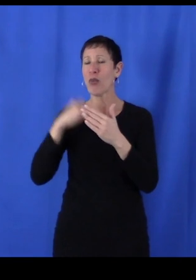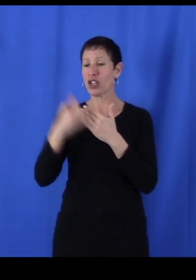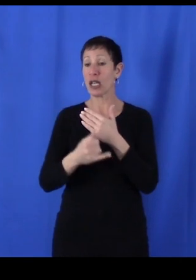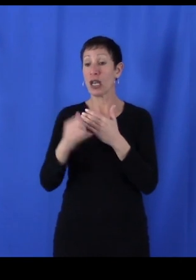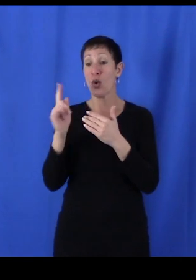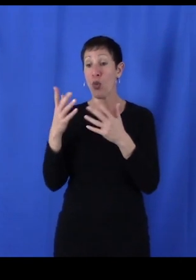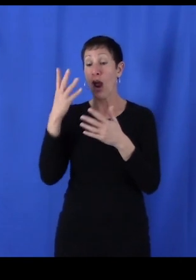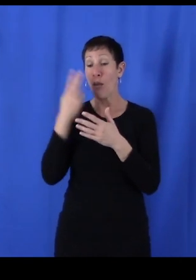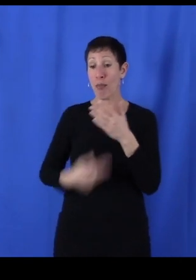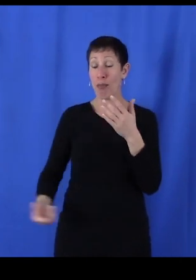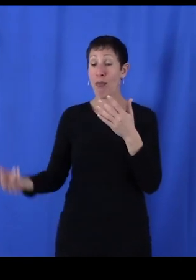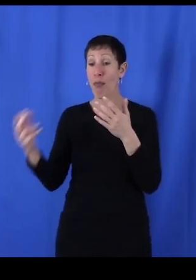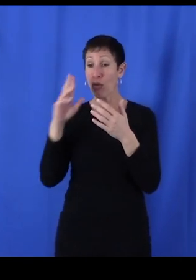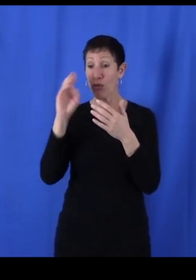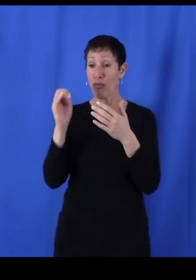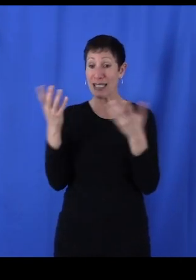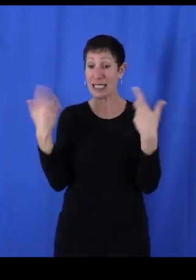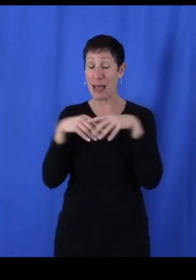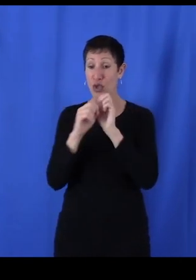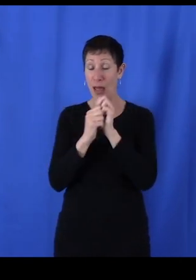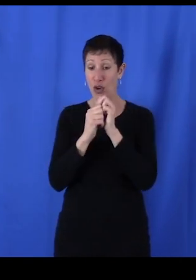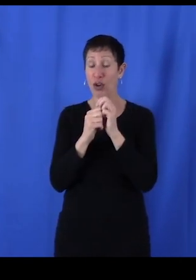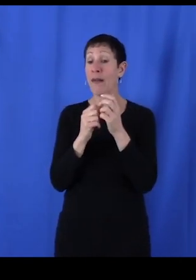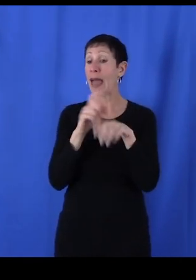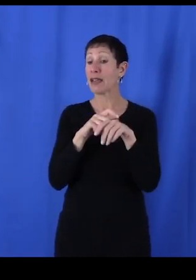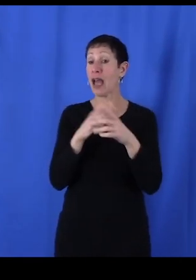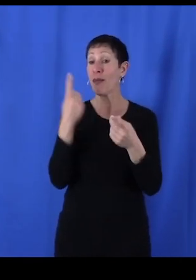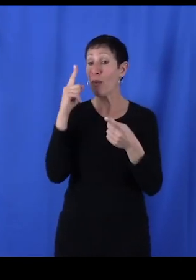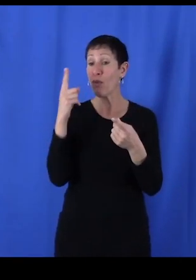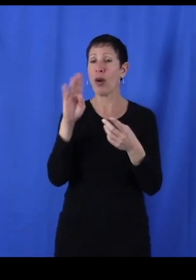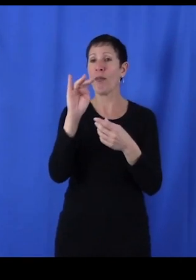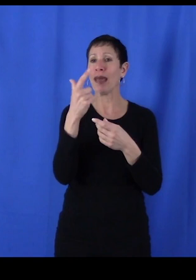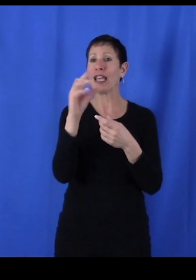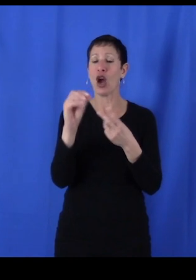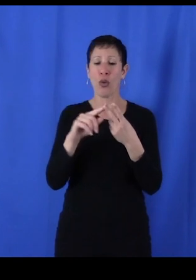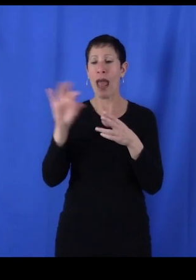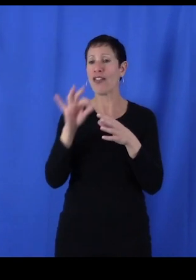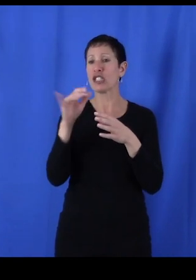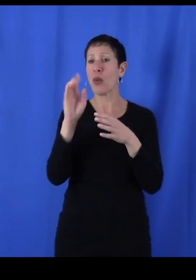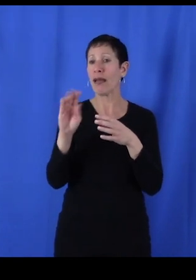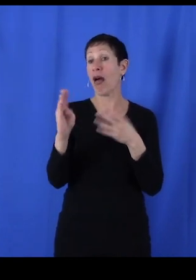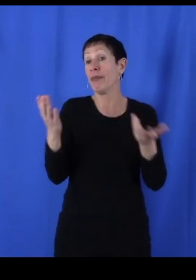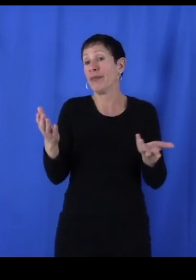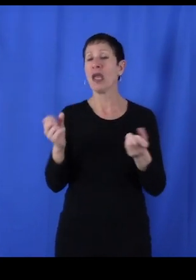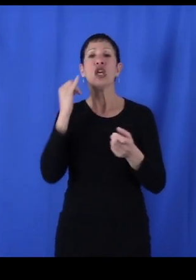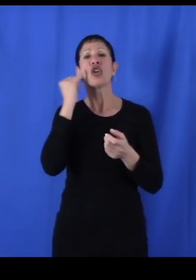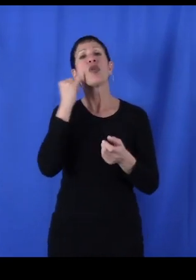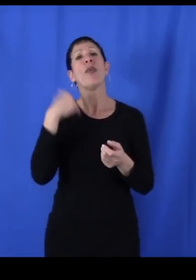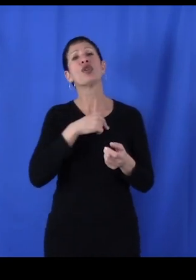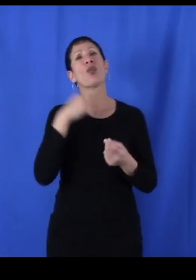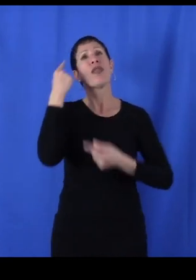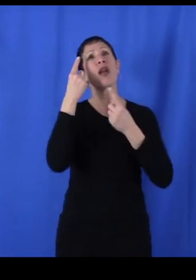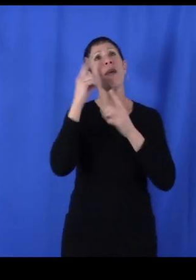where both races came together were Bingo and the Sewing Club. Right? So what if we